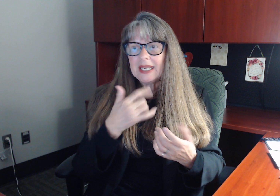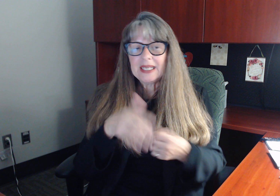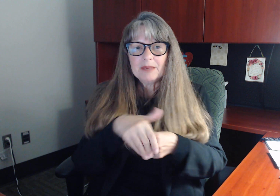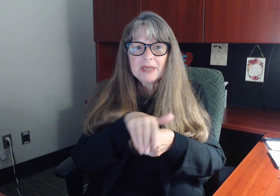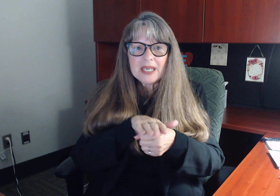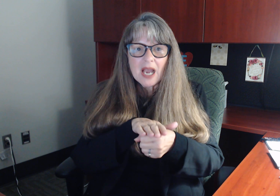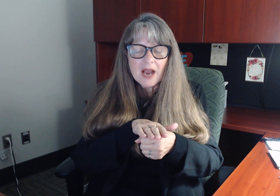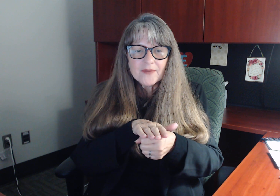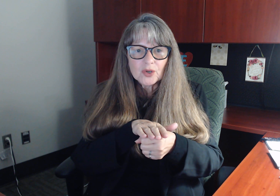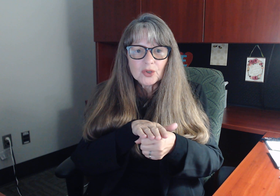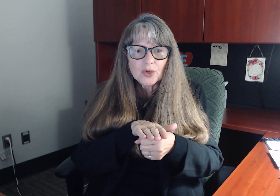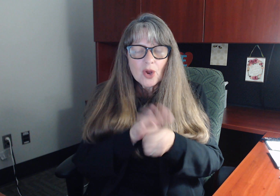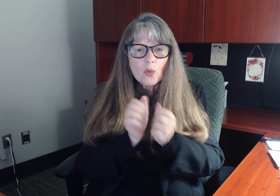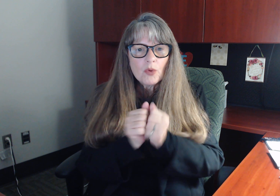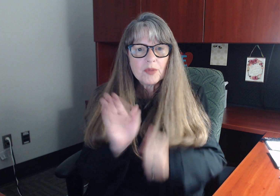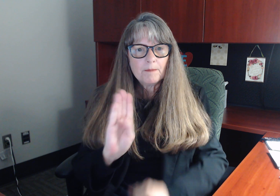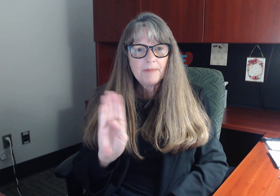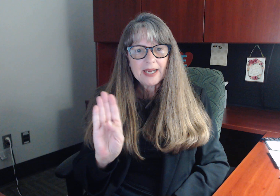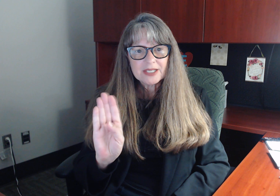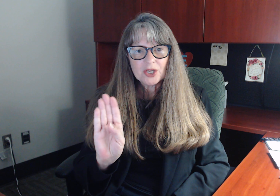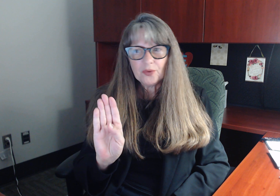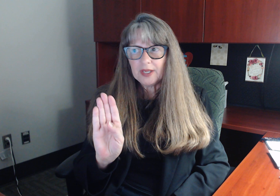can be covered with bacteria